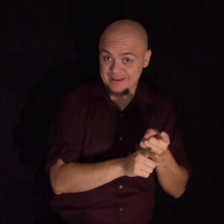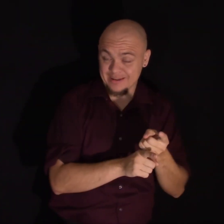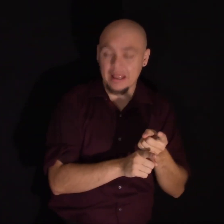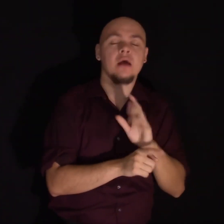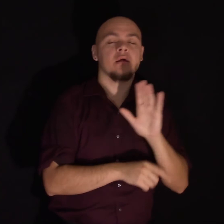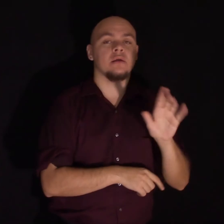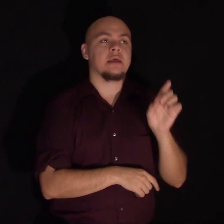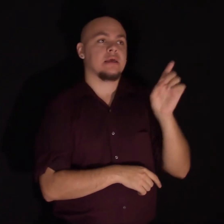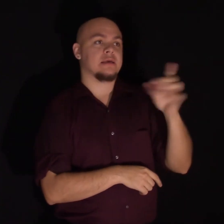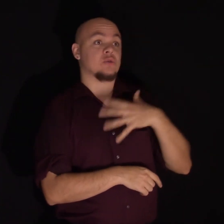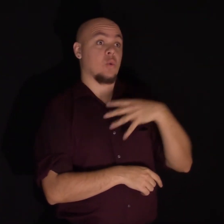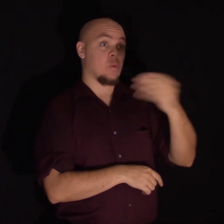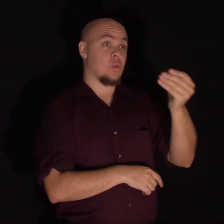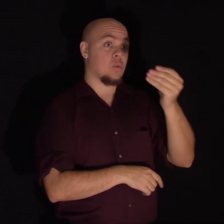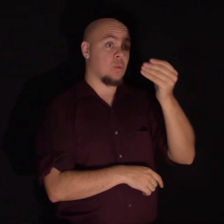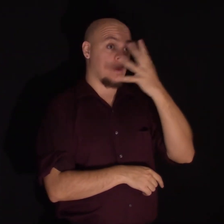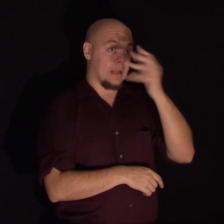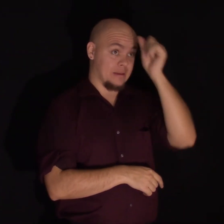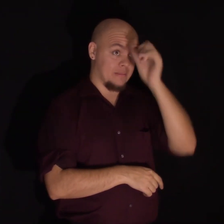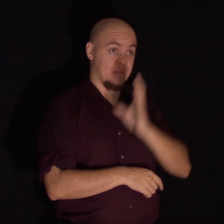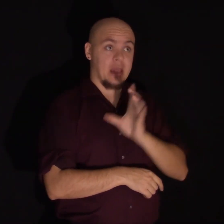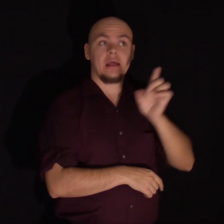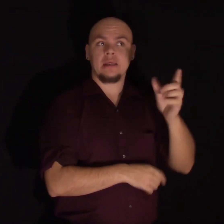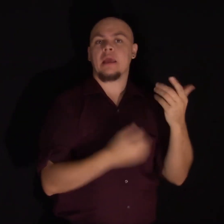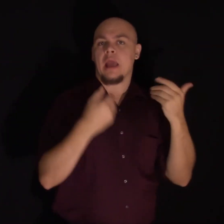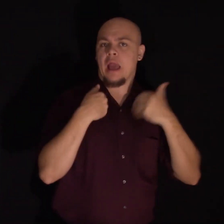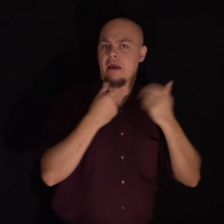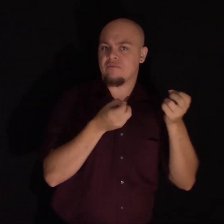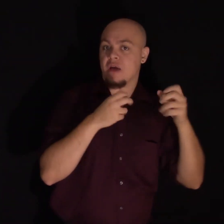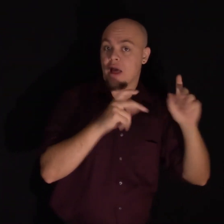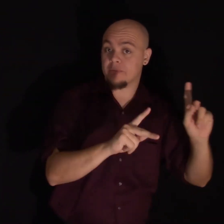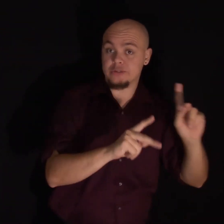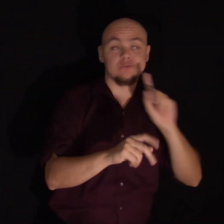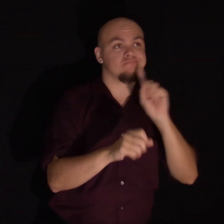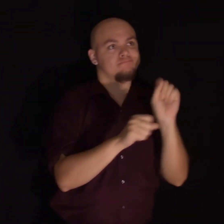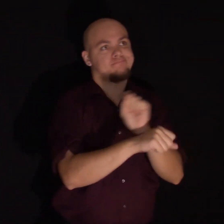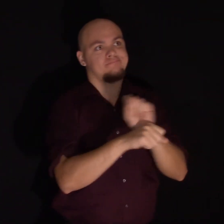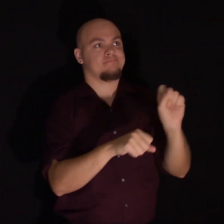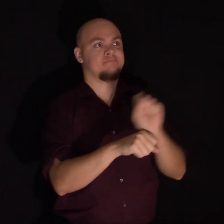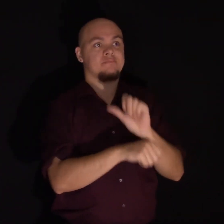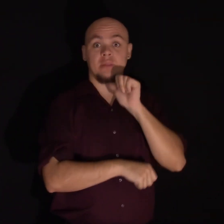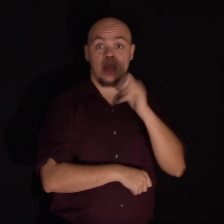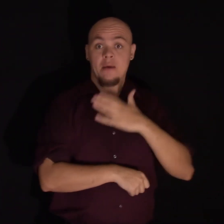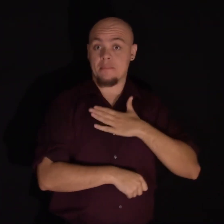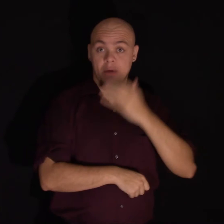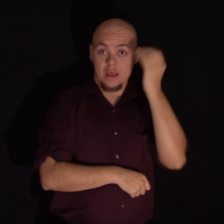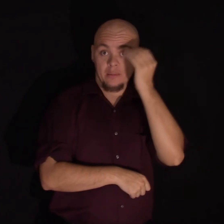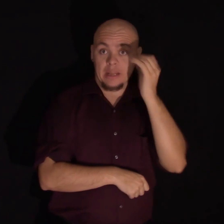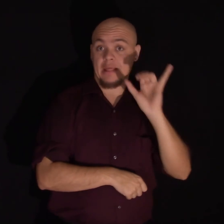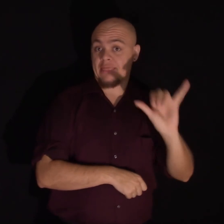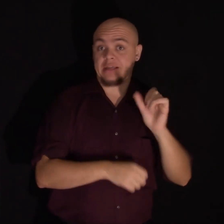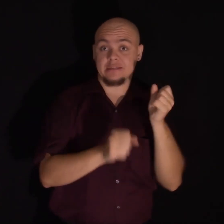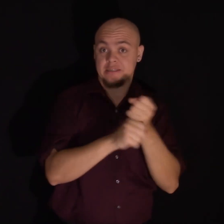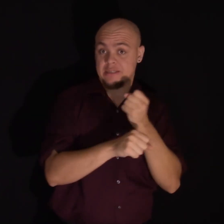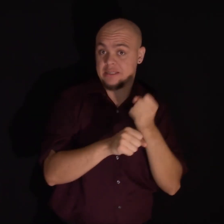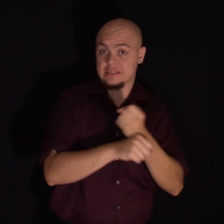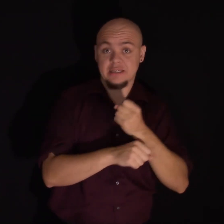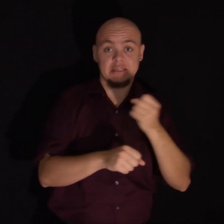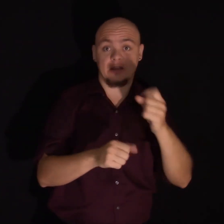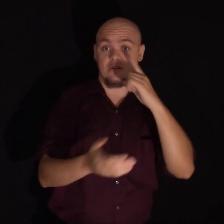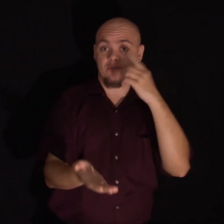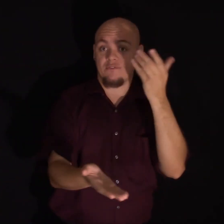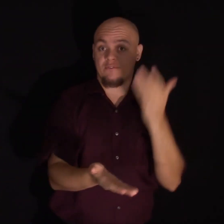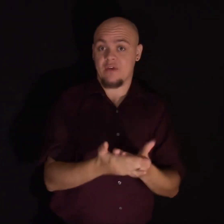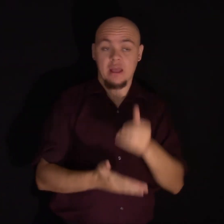Granted, he's a white male, and that gave him opportunity, you bet. And that's not just my opinion, that's a statistical fact. As a